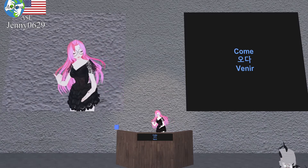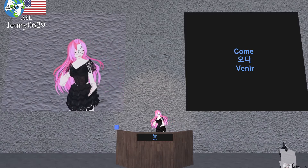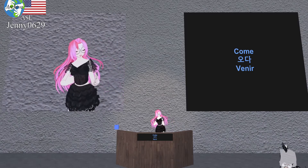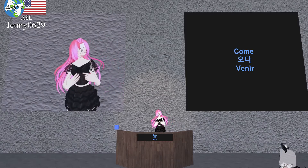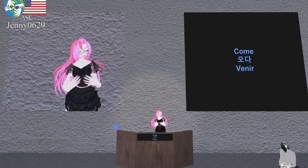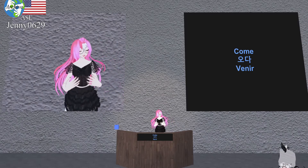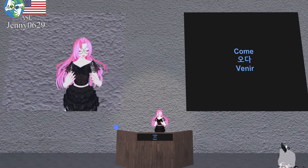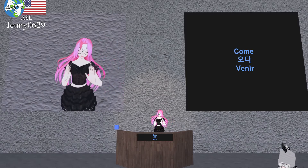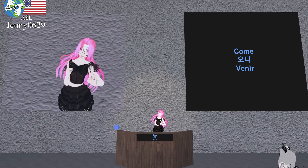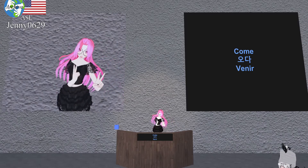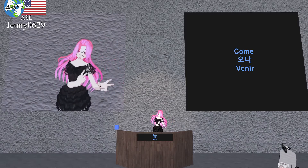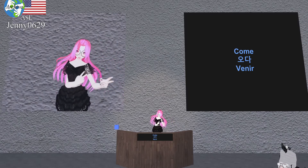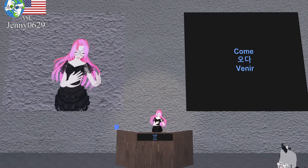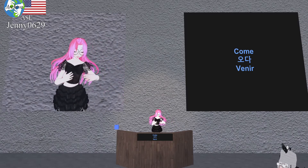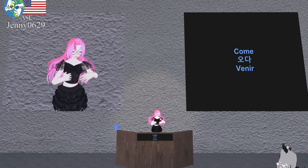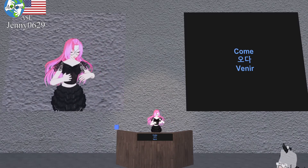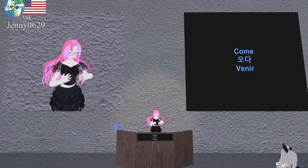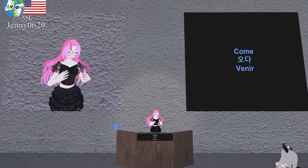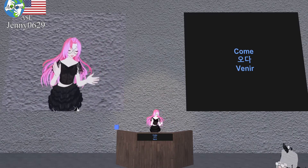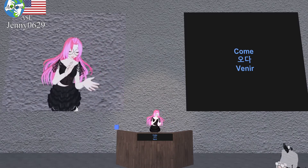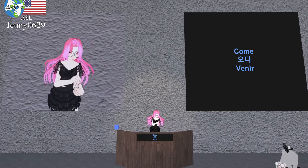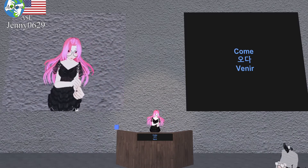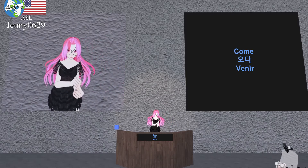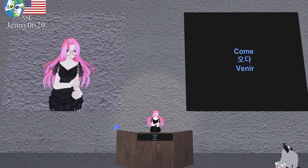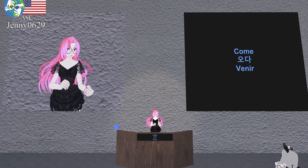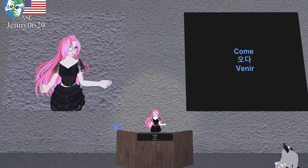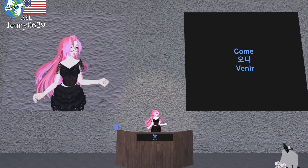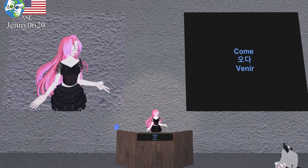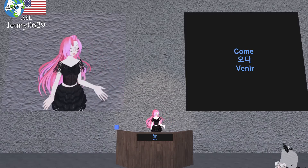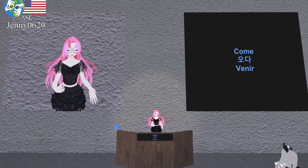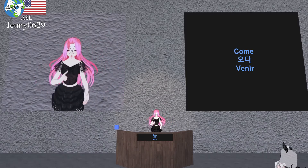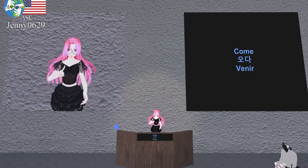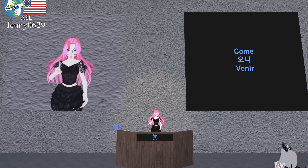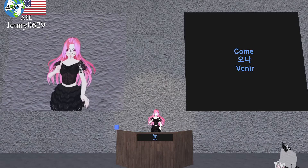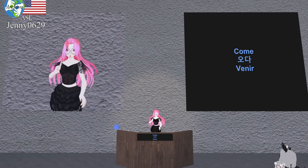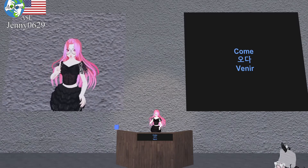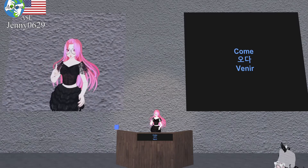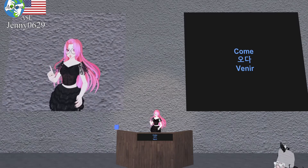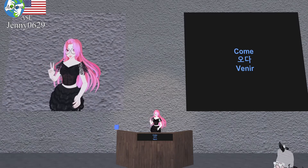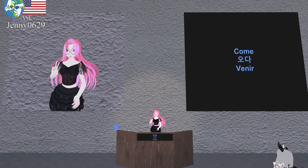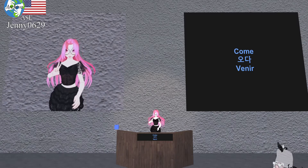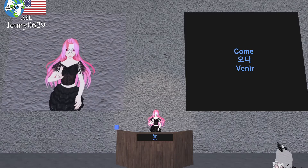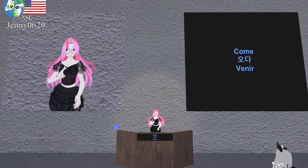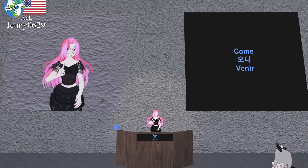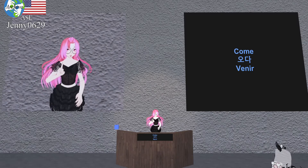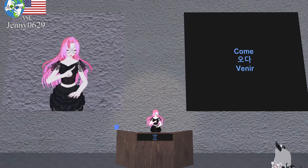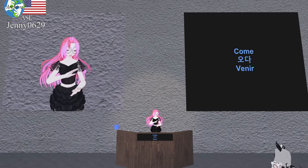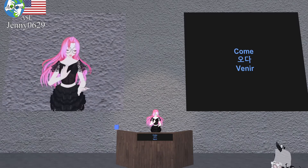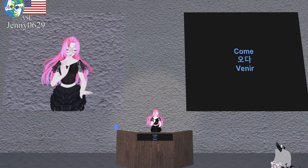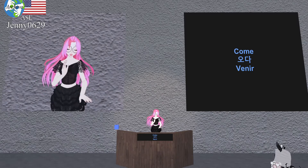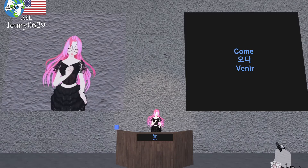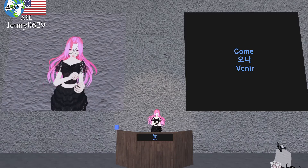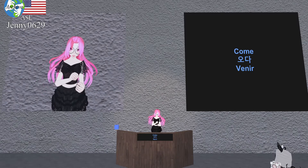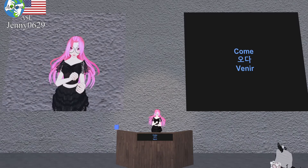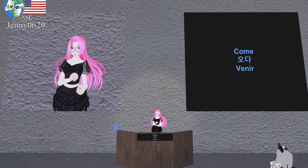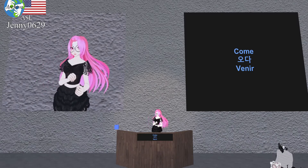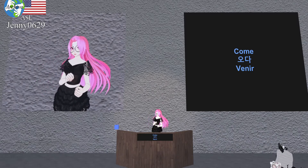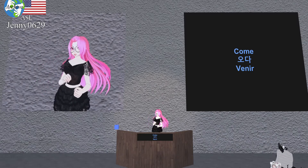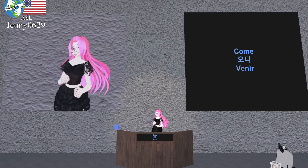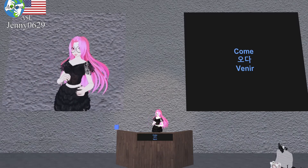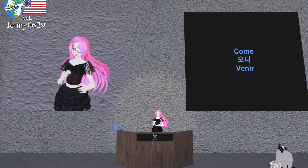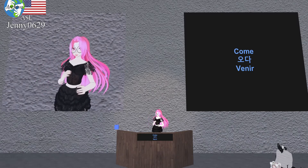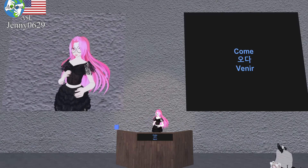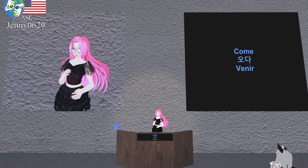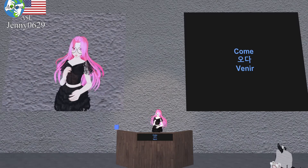lot better and easier if you just respect us. You know, we're not going to eat you. Ray always says, deaf don't bite. And